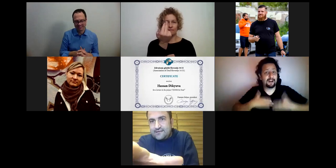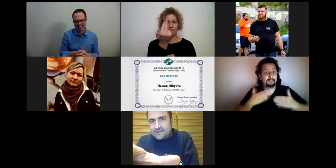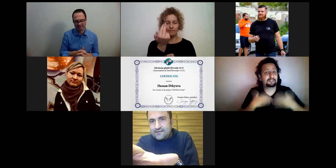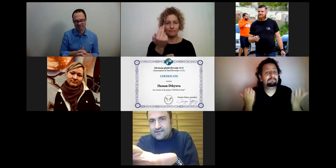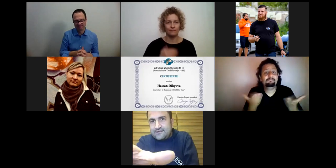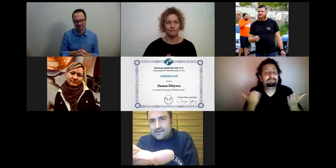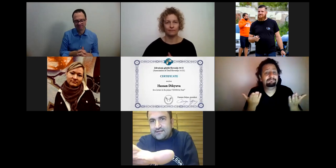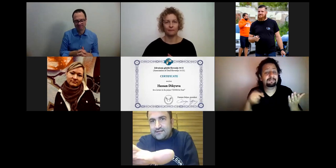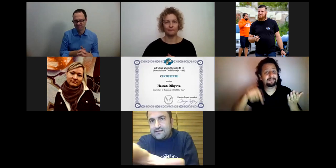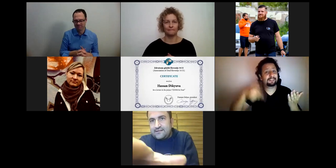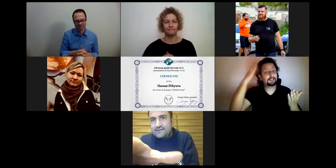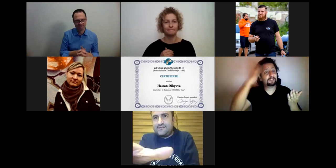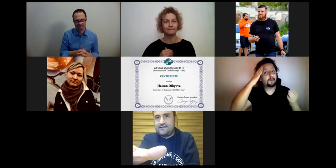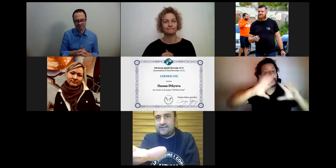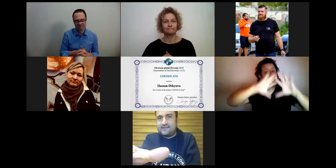everyone.